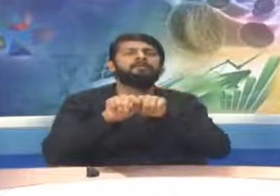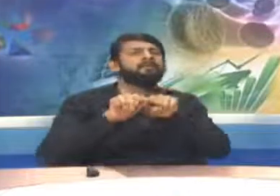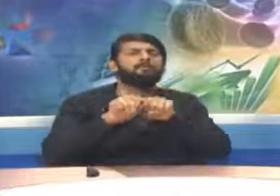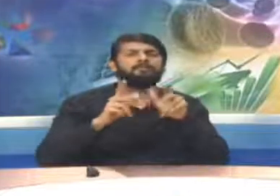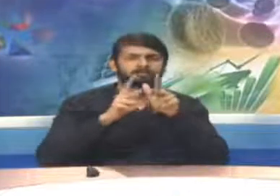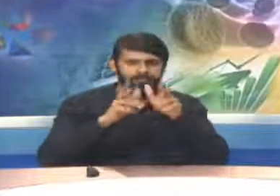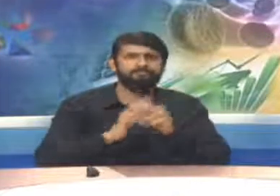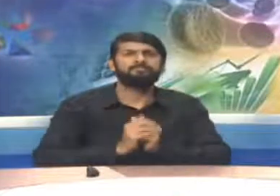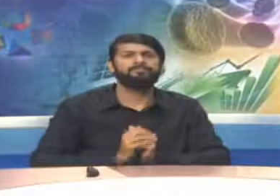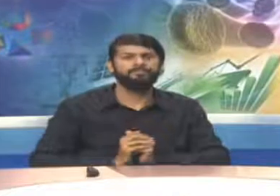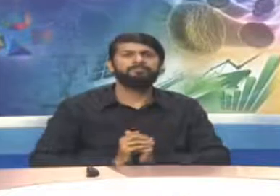For example,